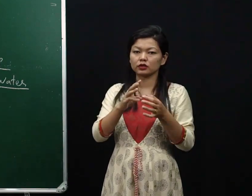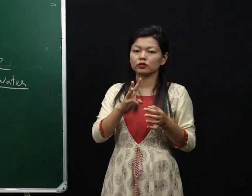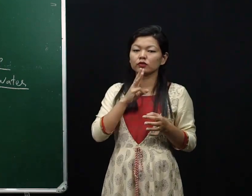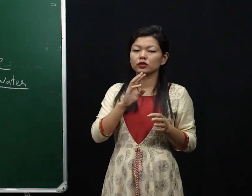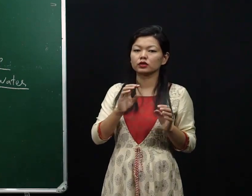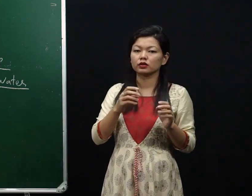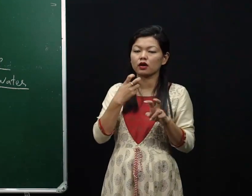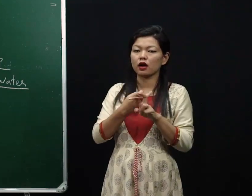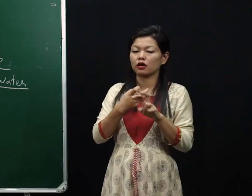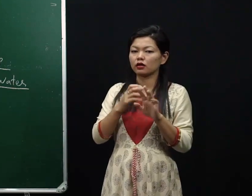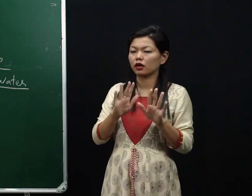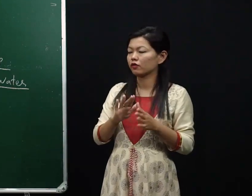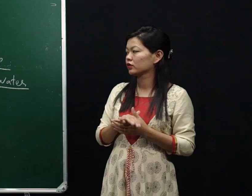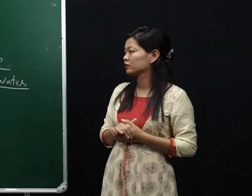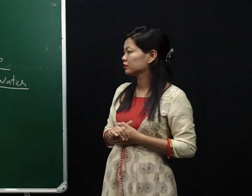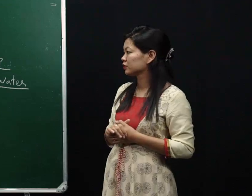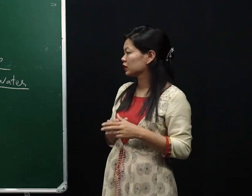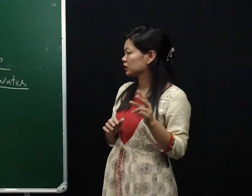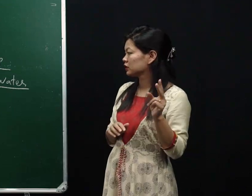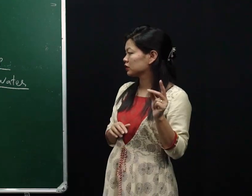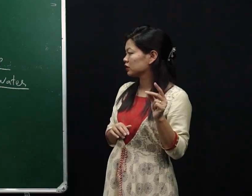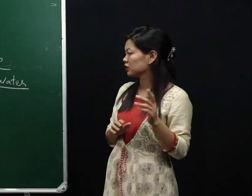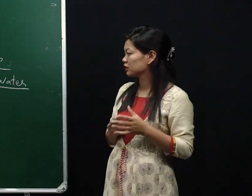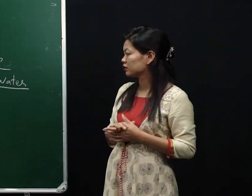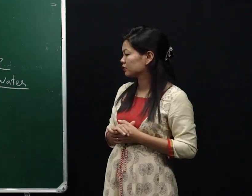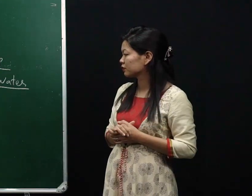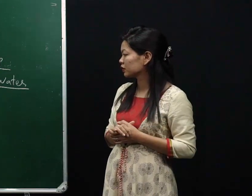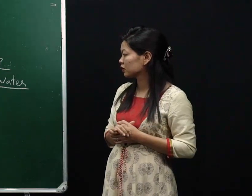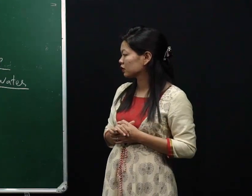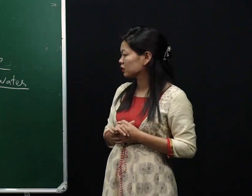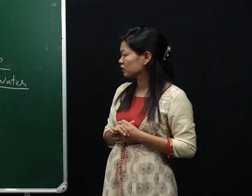the second, so the second one we'll study about